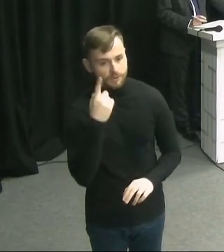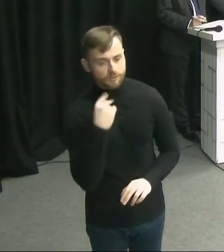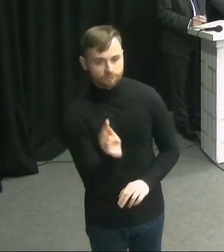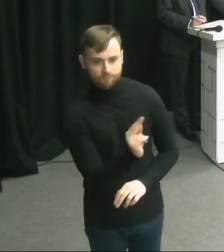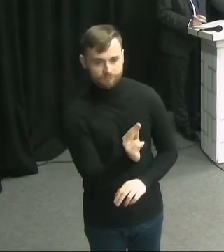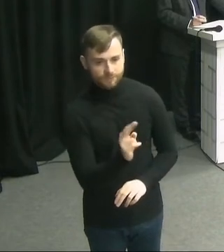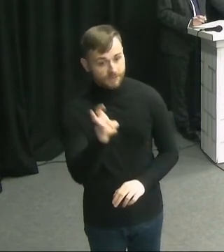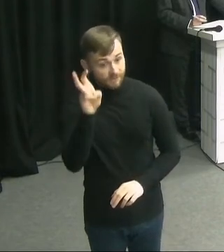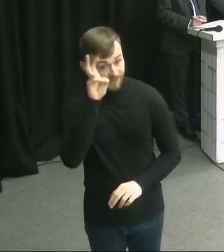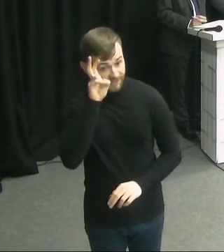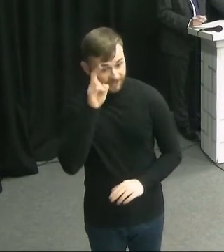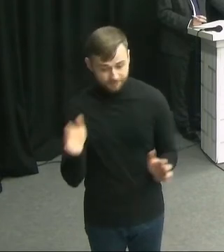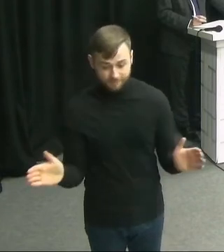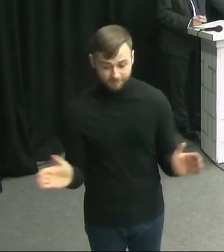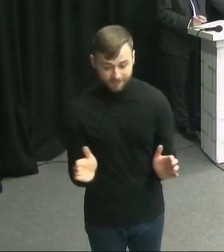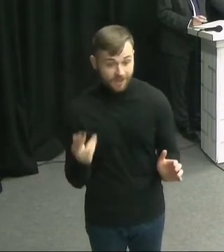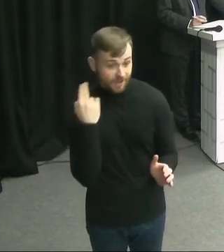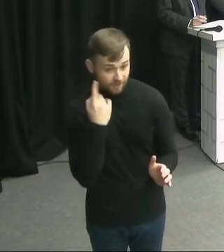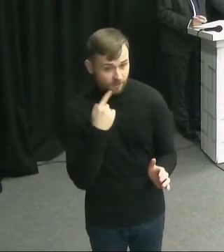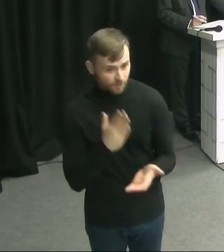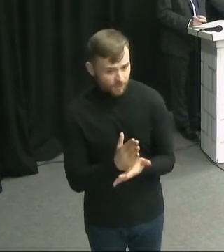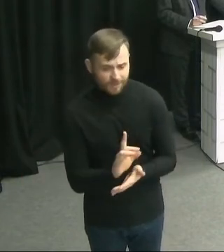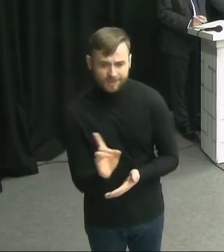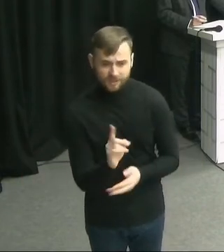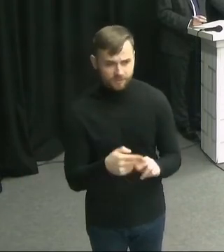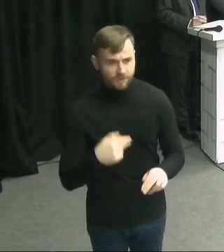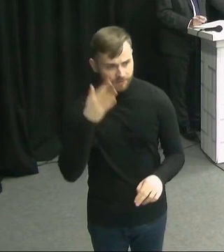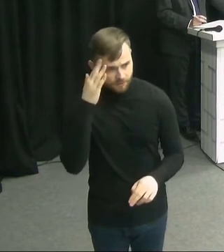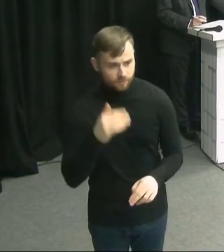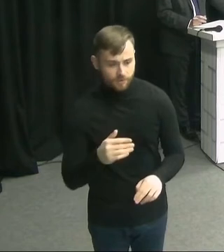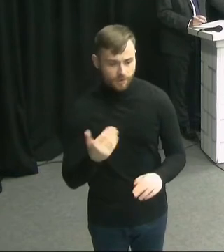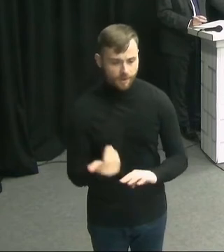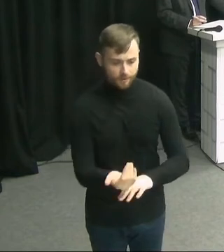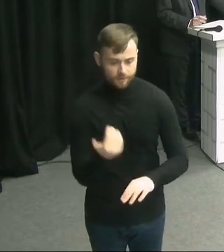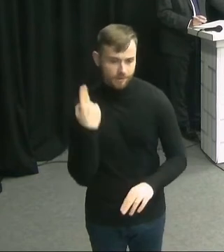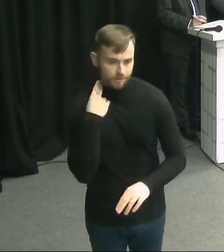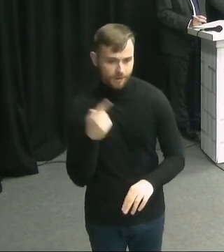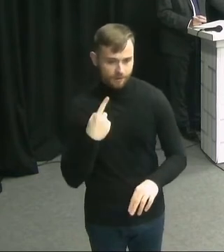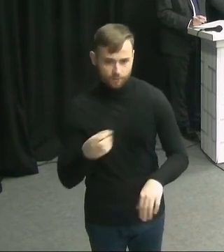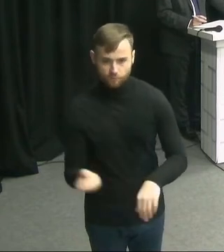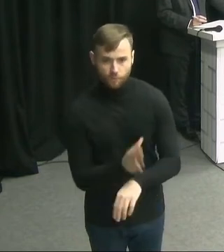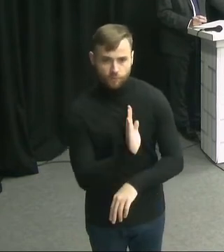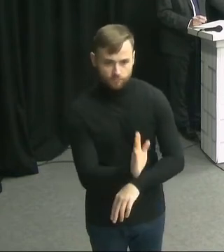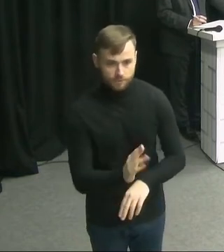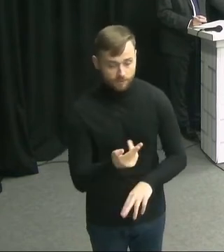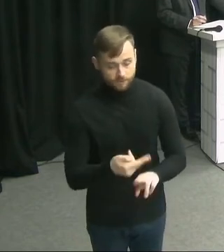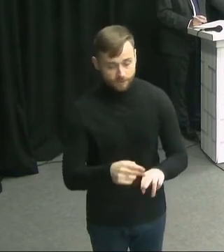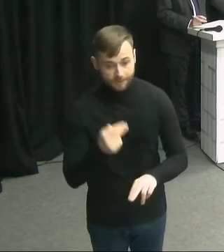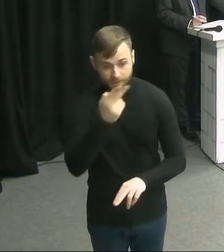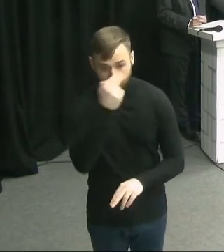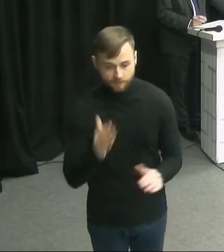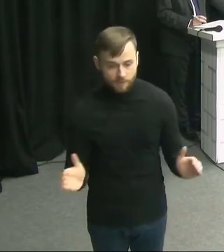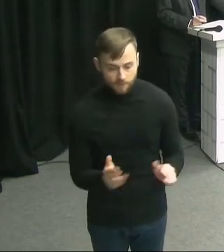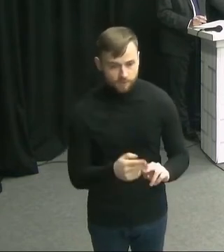I'm not sure why the languages are also added. This is a bit different question. I would like to